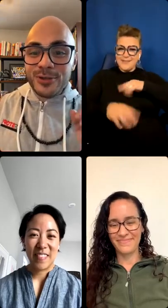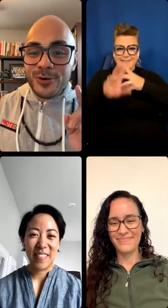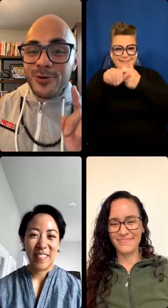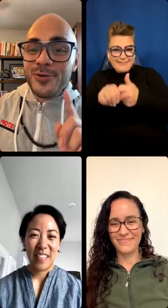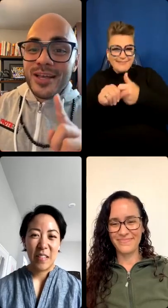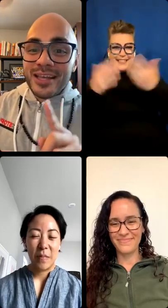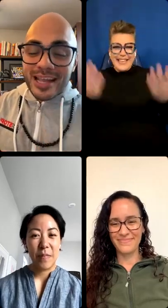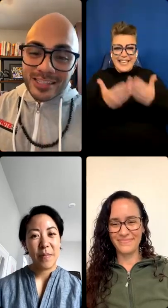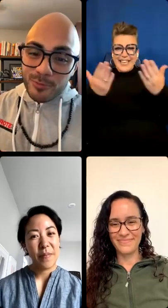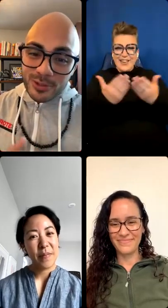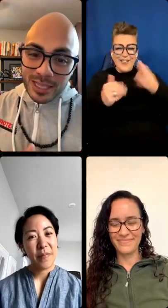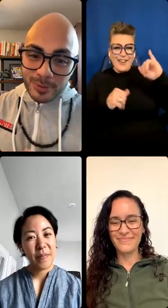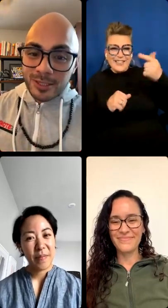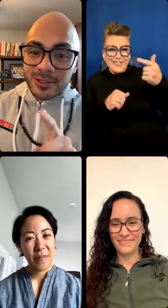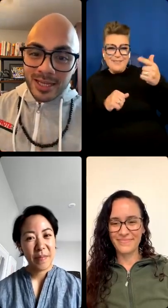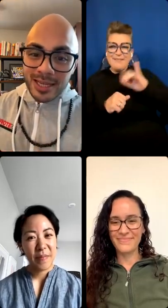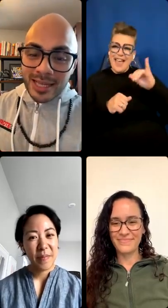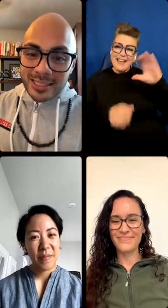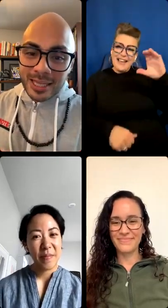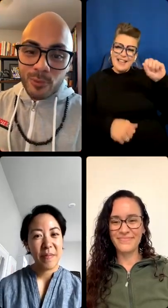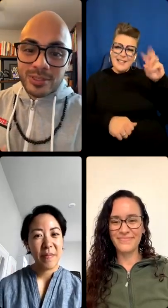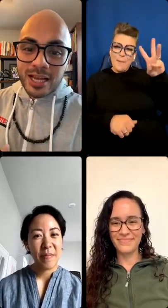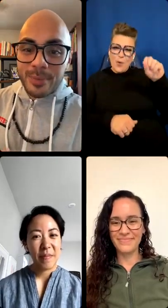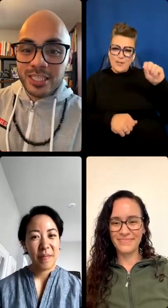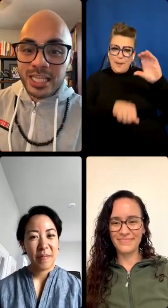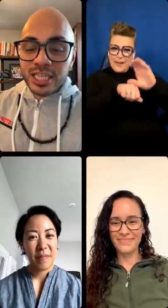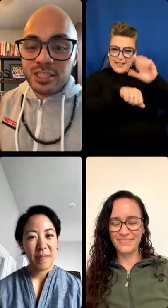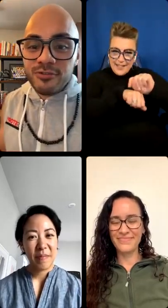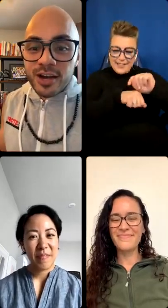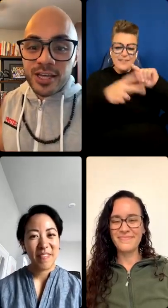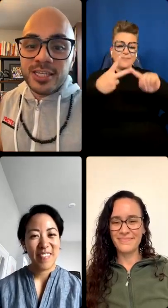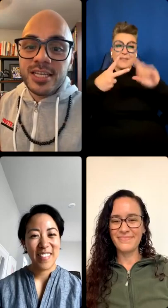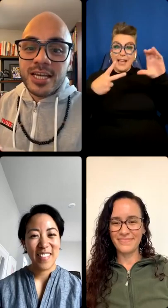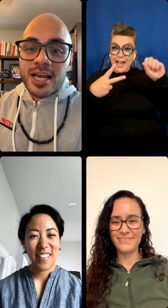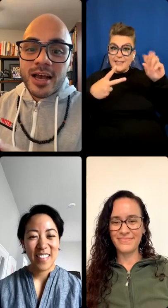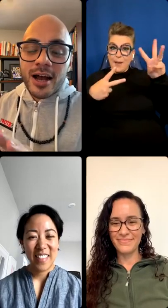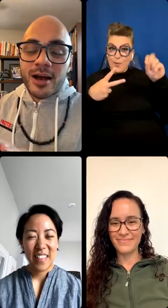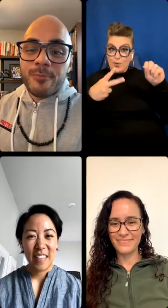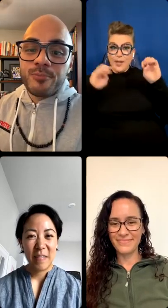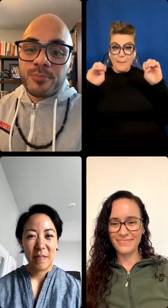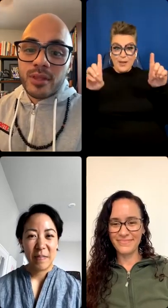but also Can't Stop, Won't Stop Consulting, Can't Stop, Won't Stop Education Fund,